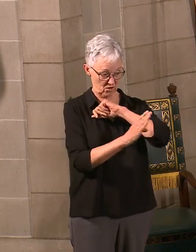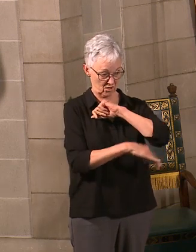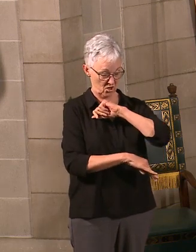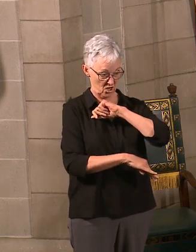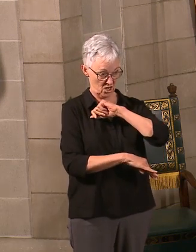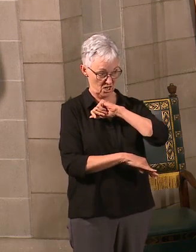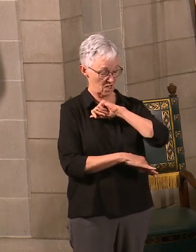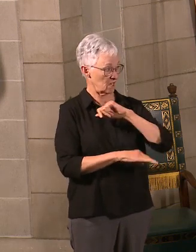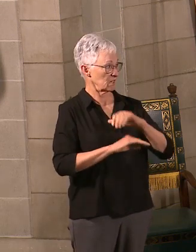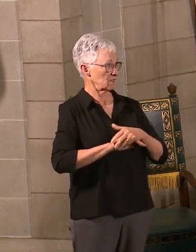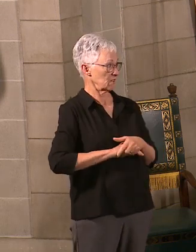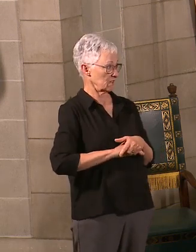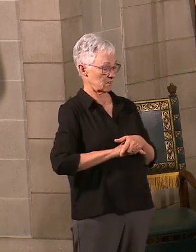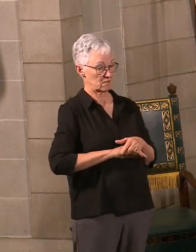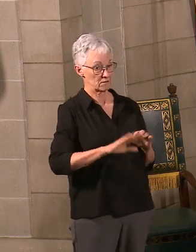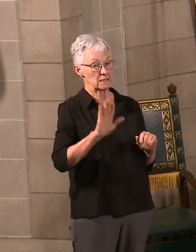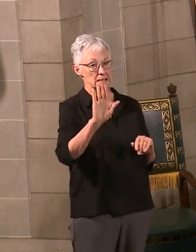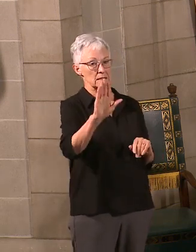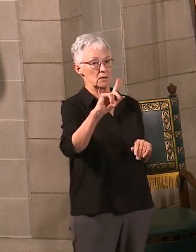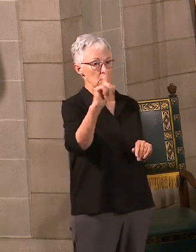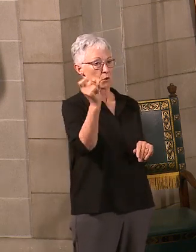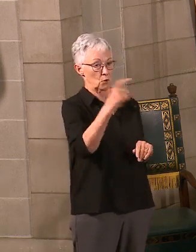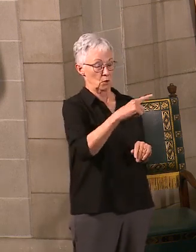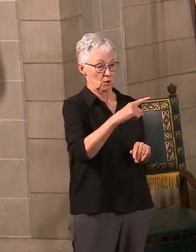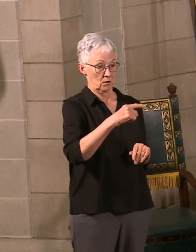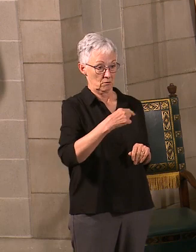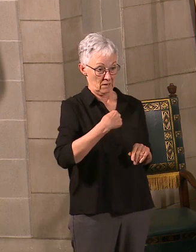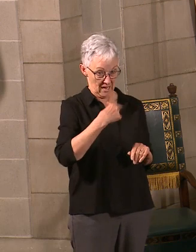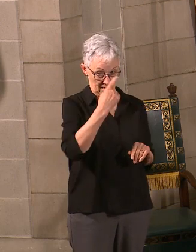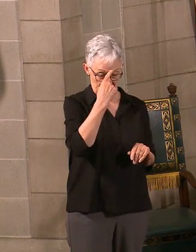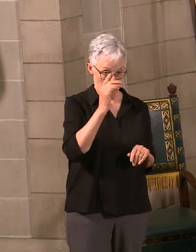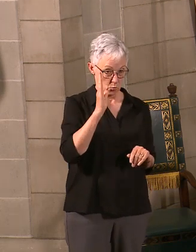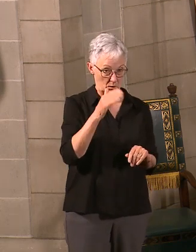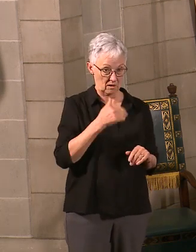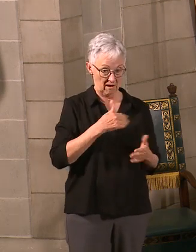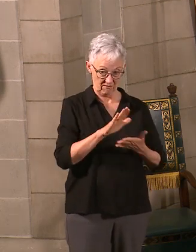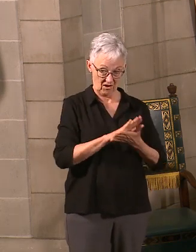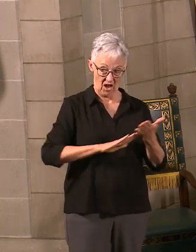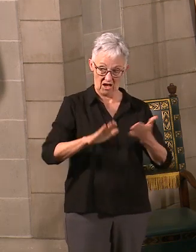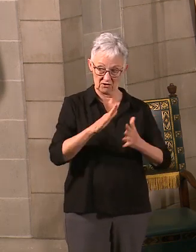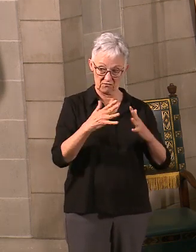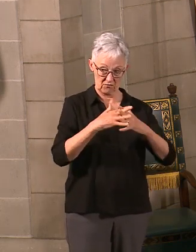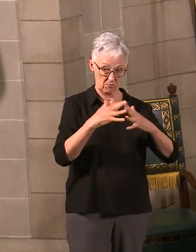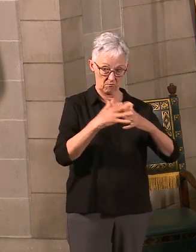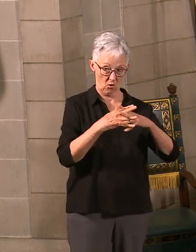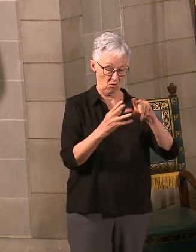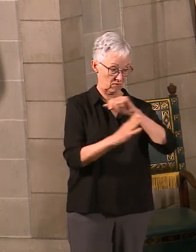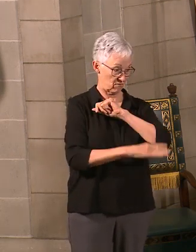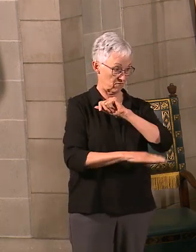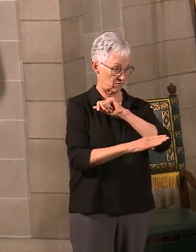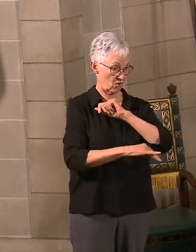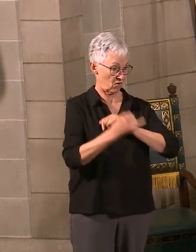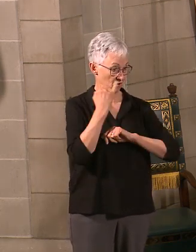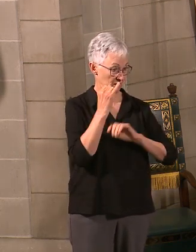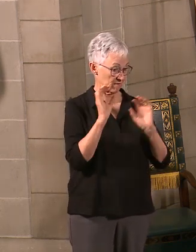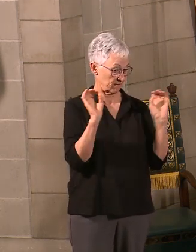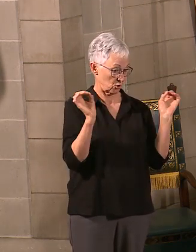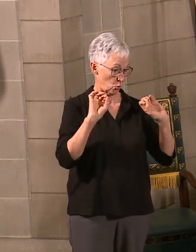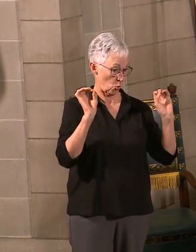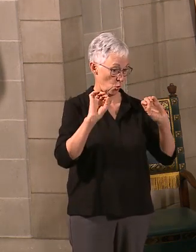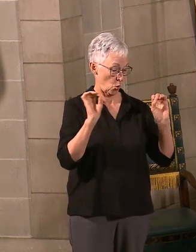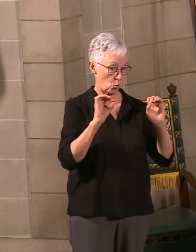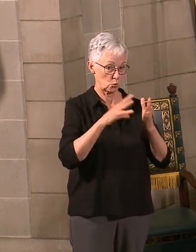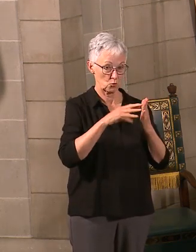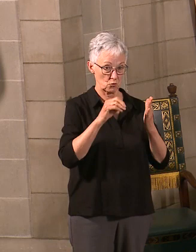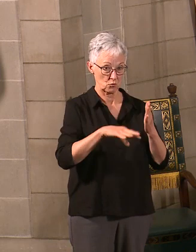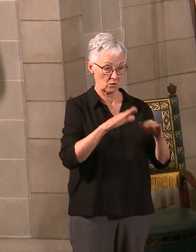know, yeah, the question is, do I think there'll be college football this fall if we don't have students on campus? And obviously, I'm